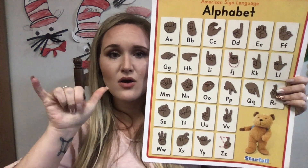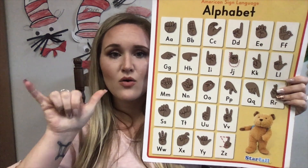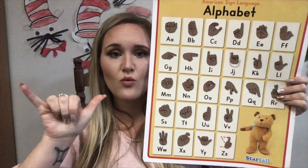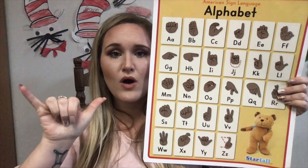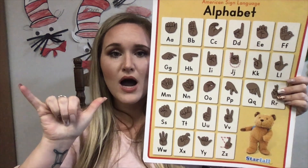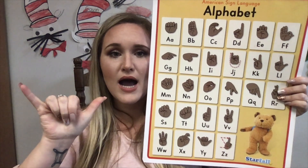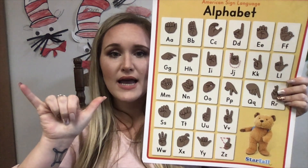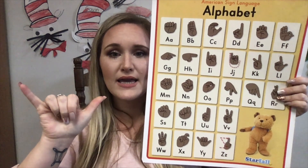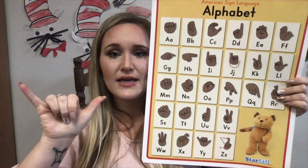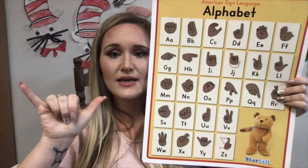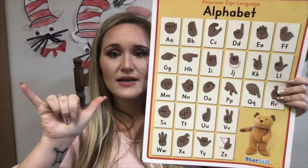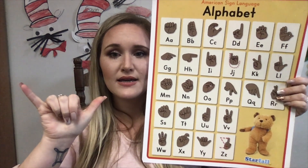Y,